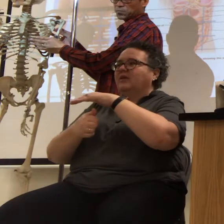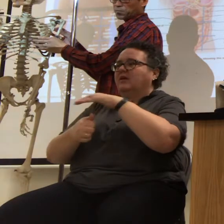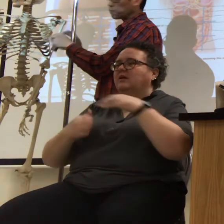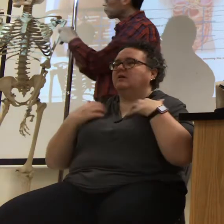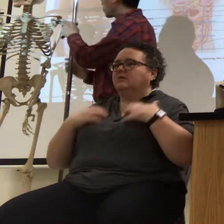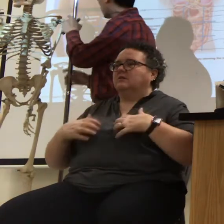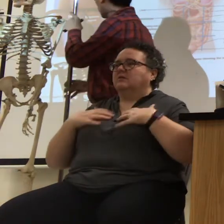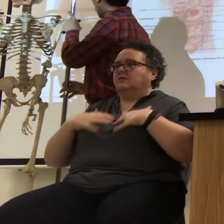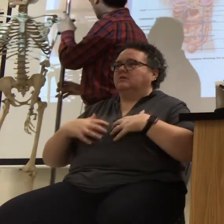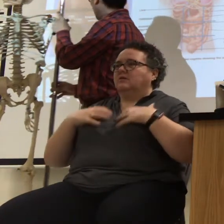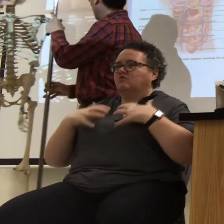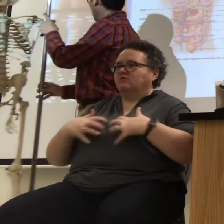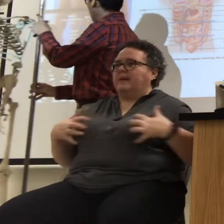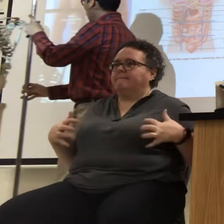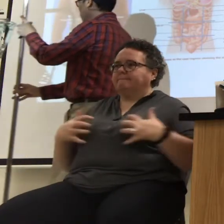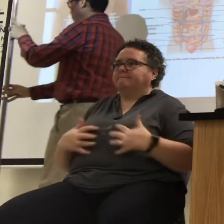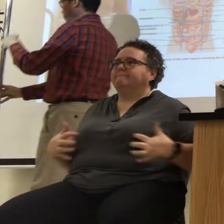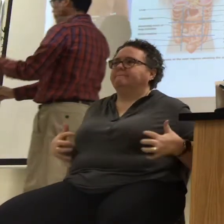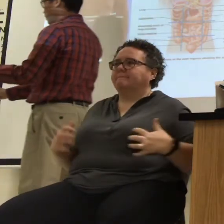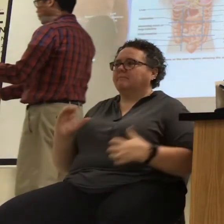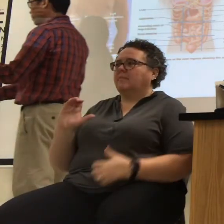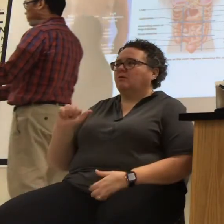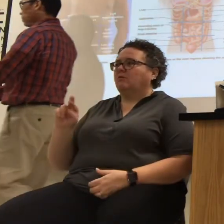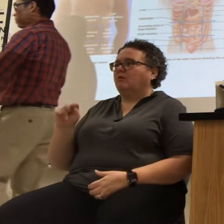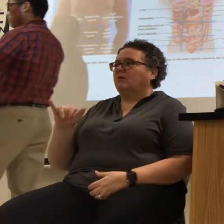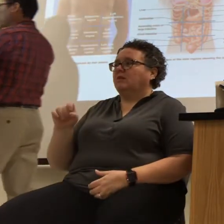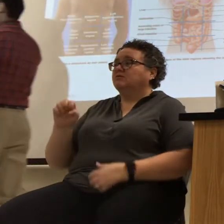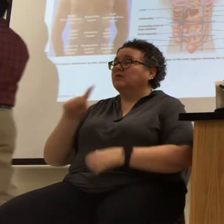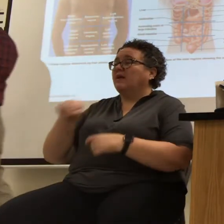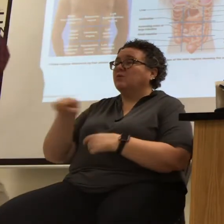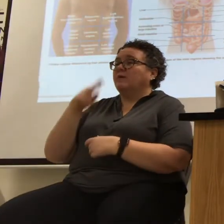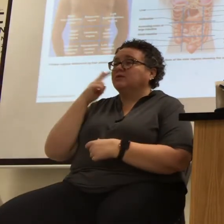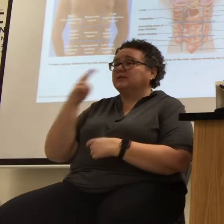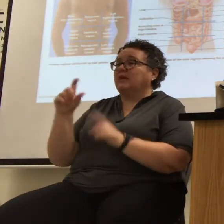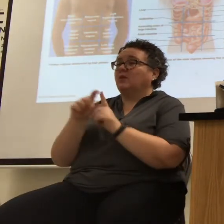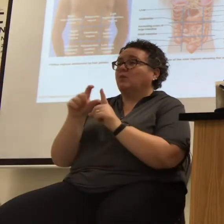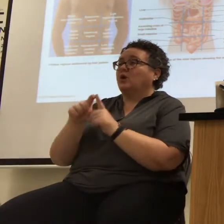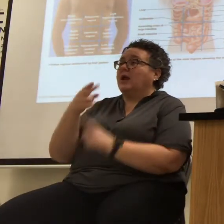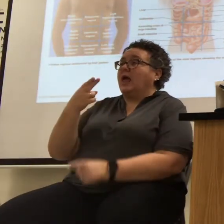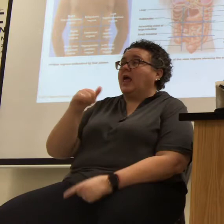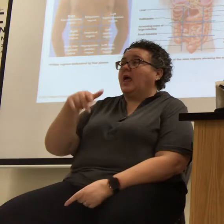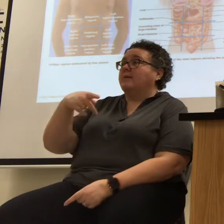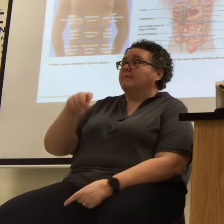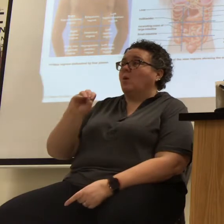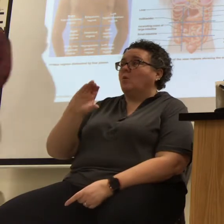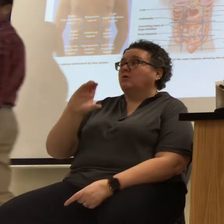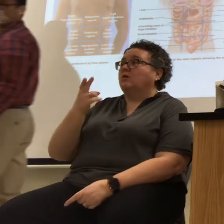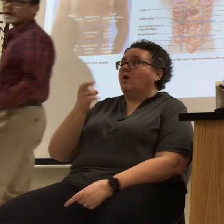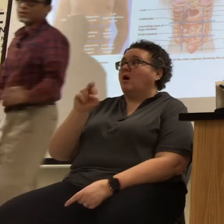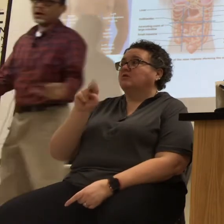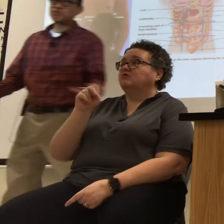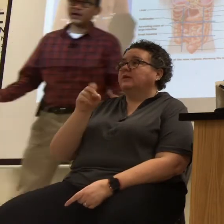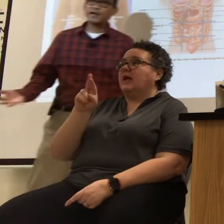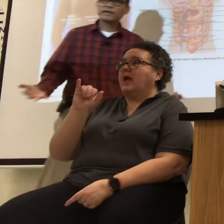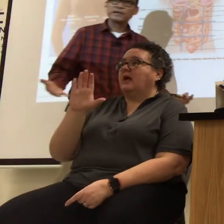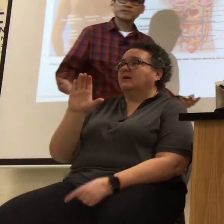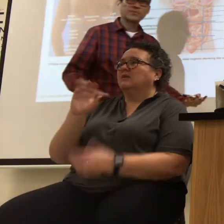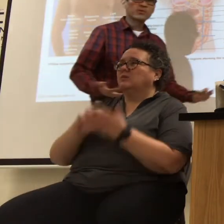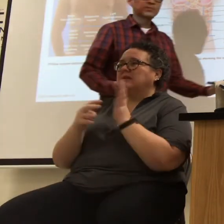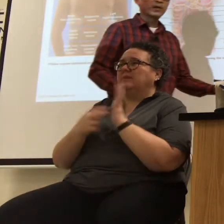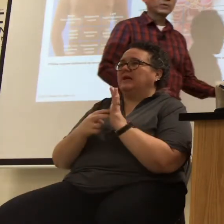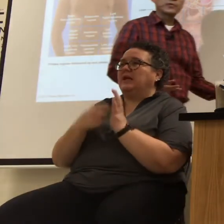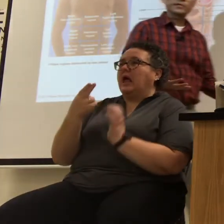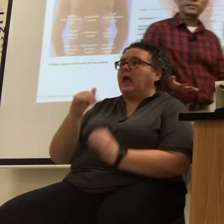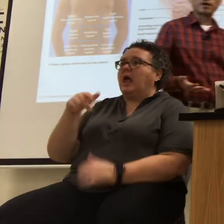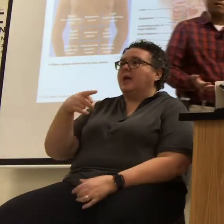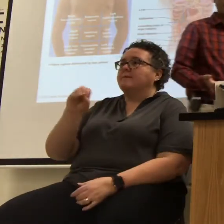cage. Have you ever heard the term hypochondriac? What's a hypochondriac? Somebody's